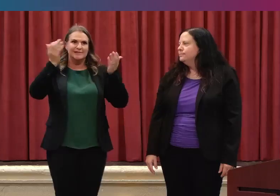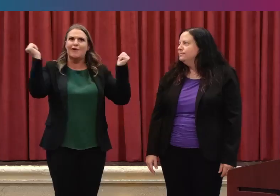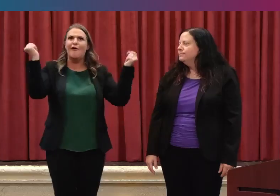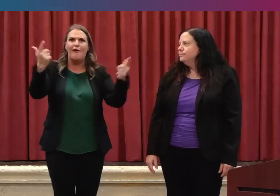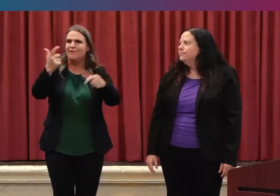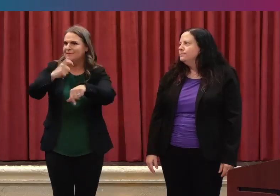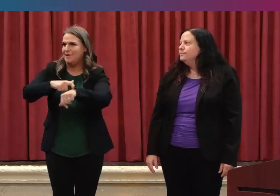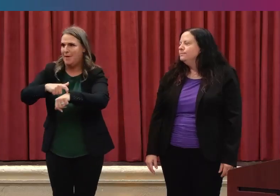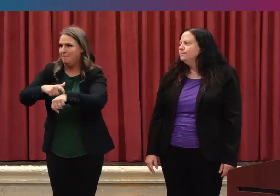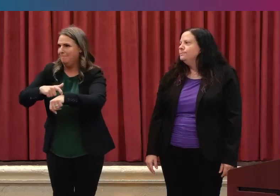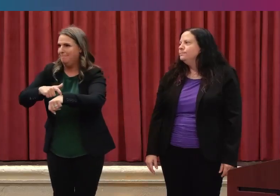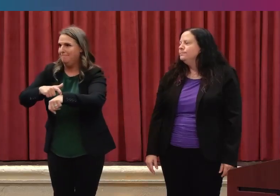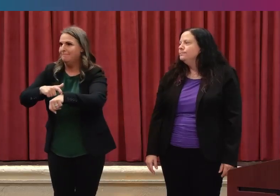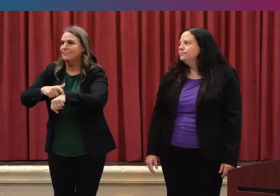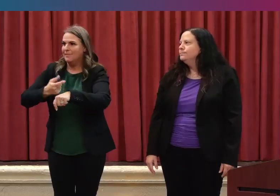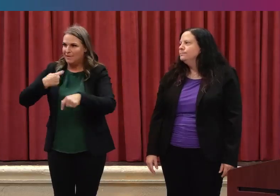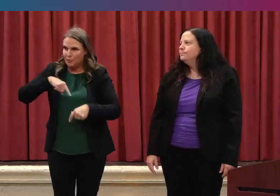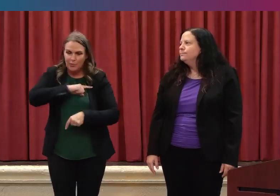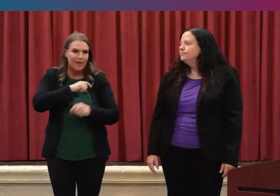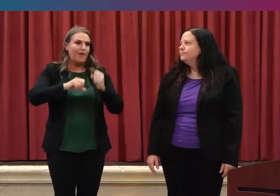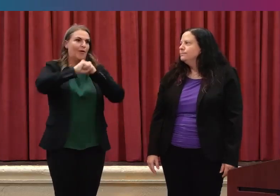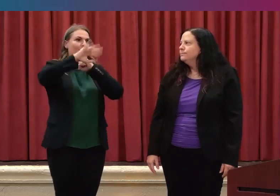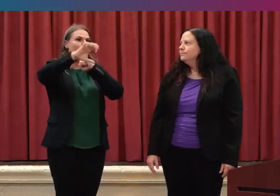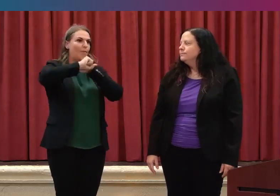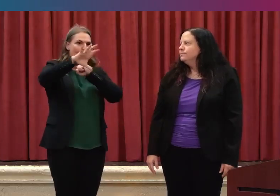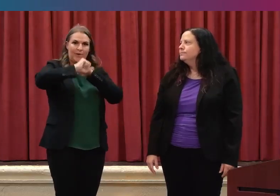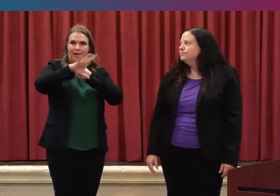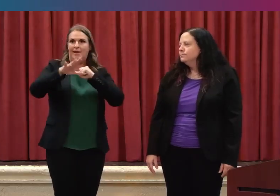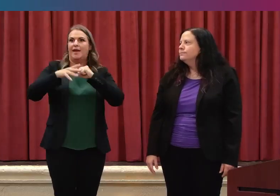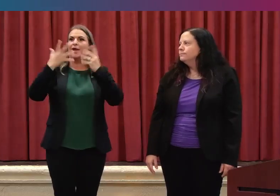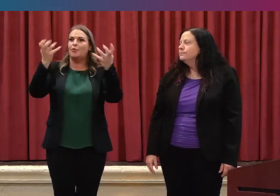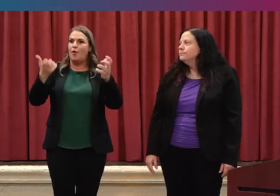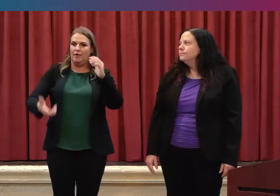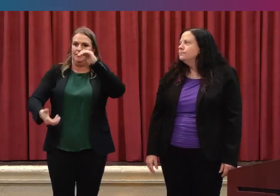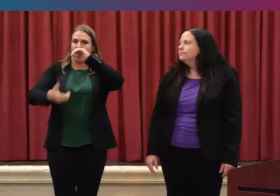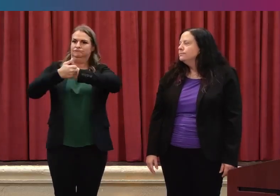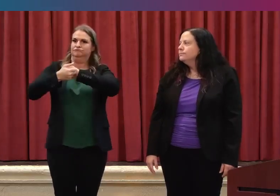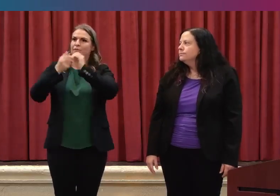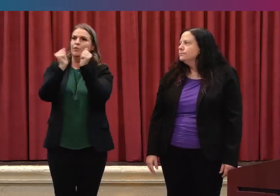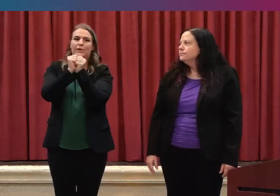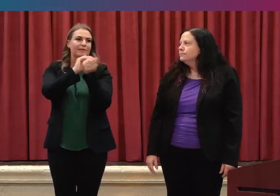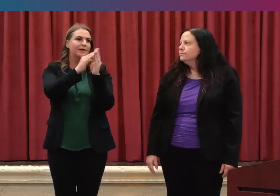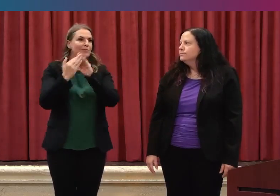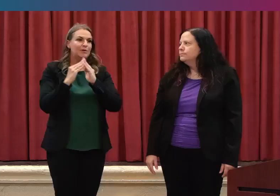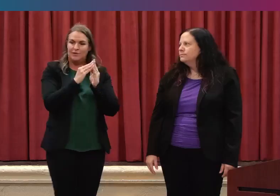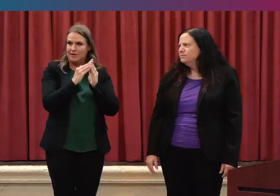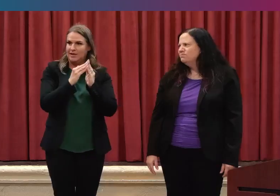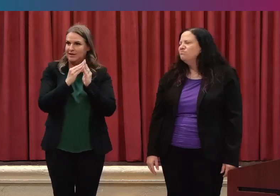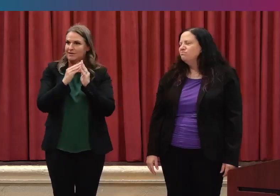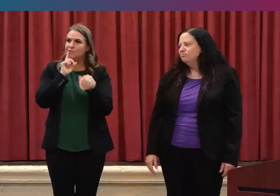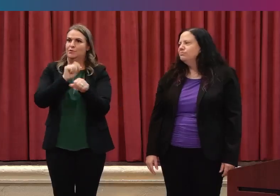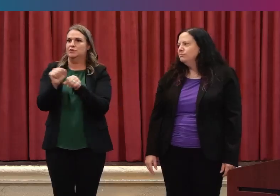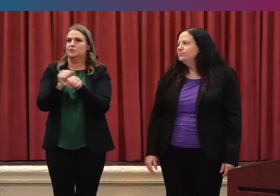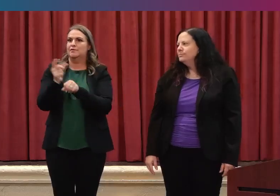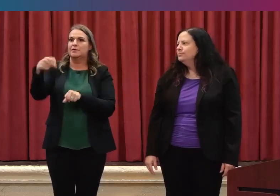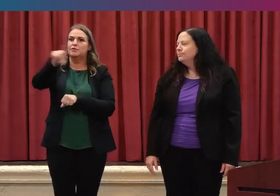out there so that deaf people are served during the Olympics. We are definitely promoting our services. We want to work with